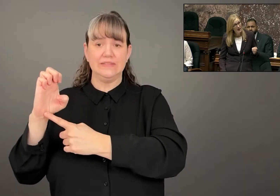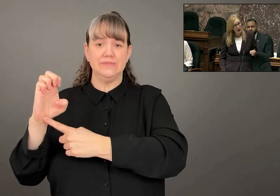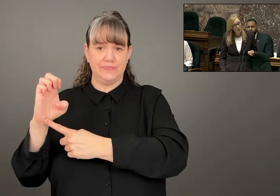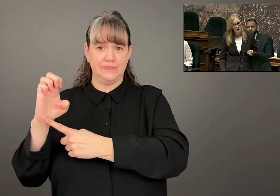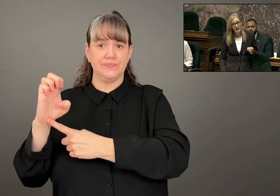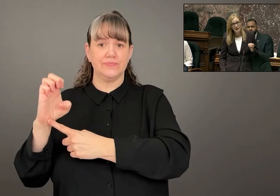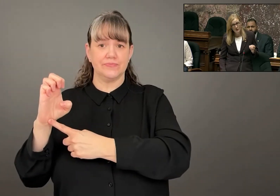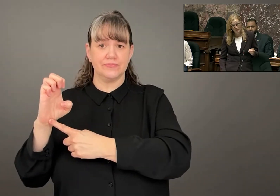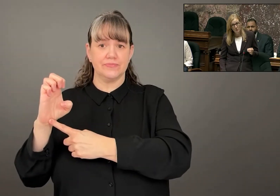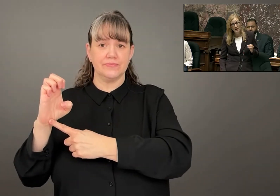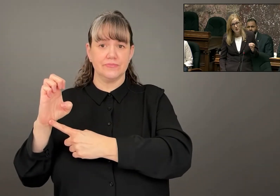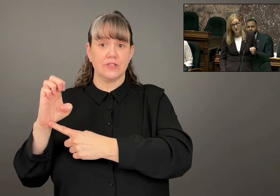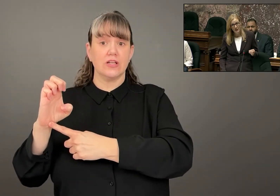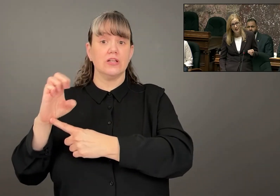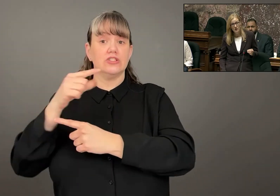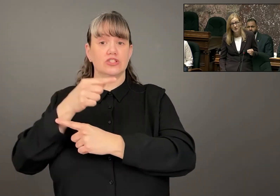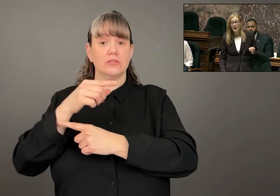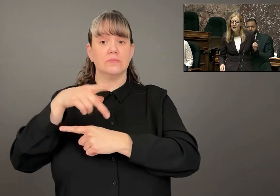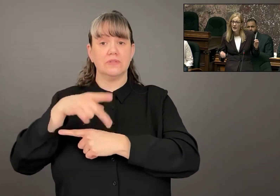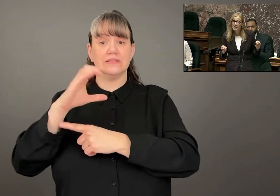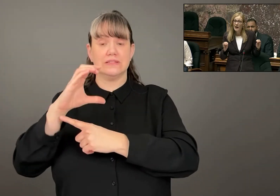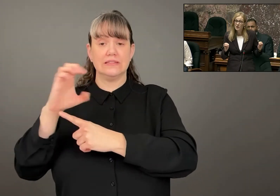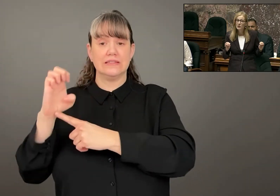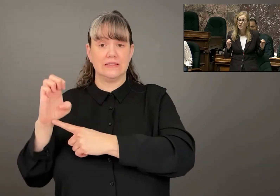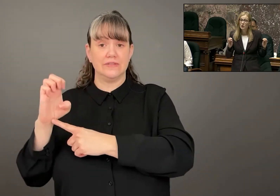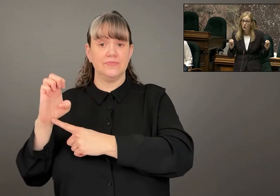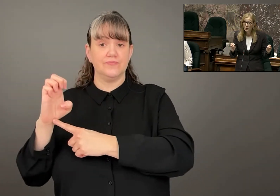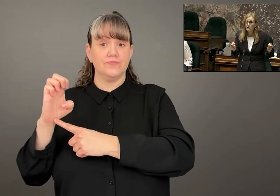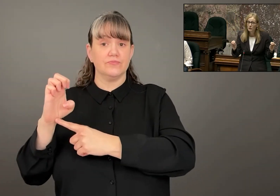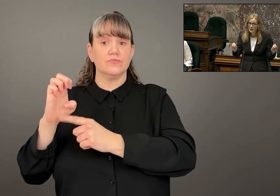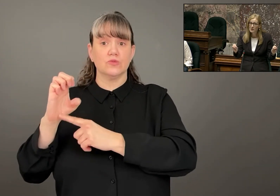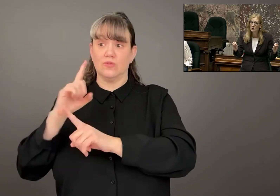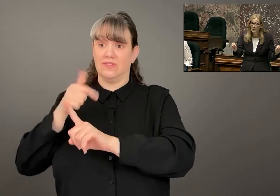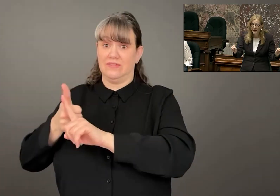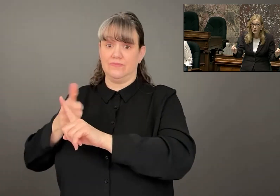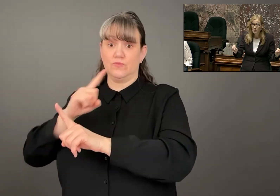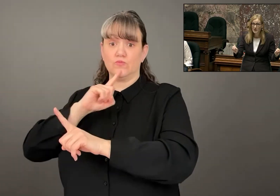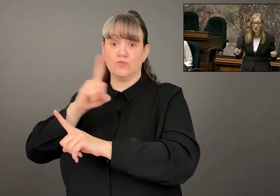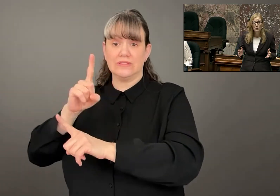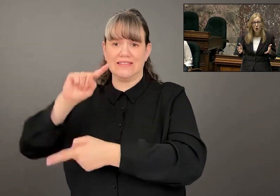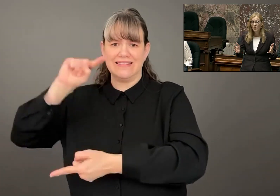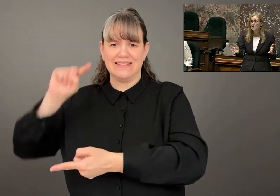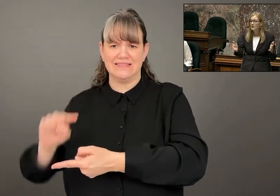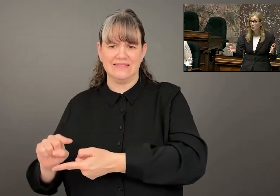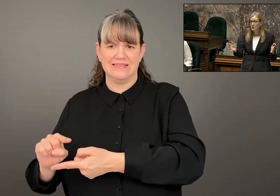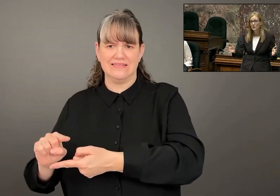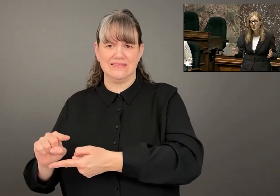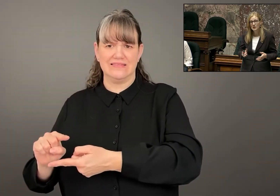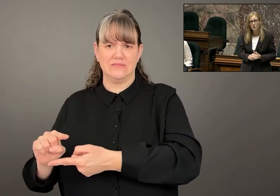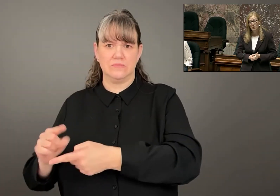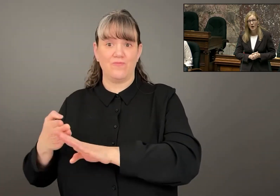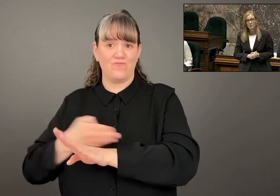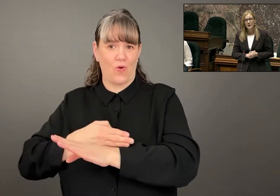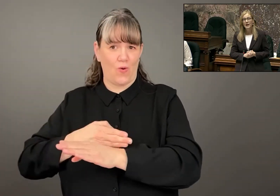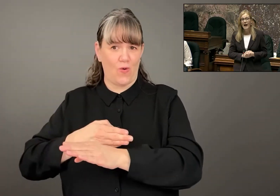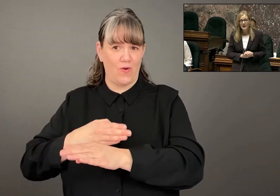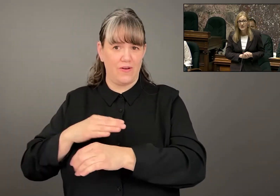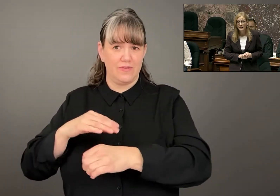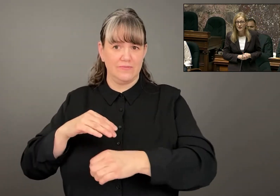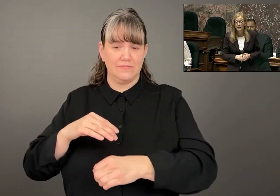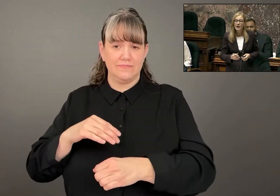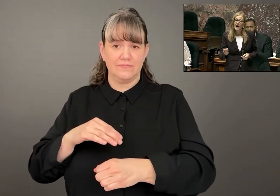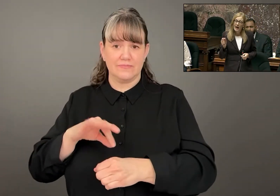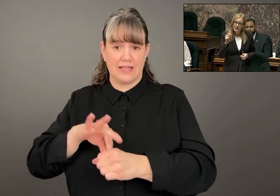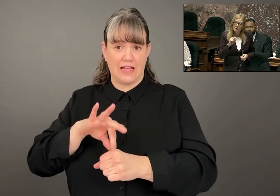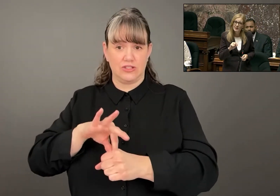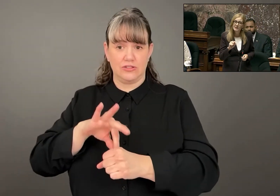staffed down in anticipation of the election. That's actually good fiscal management, knowing that their services would not be as